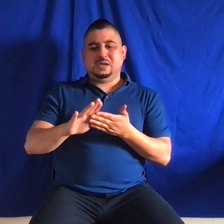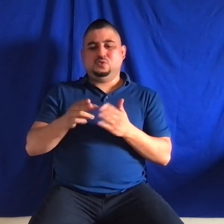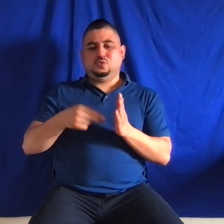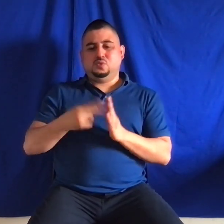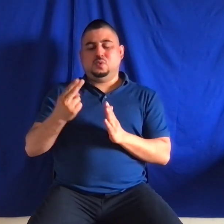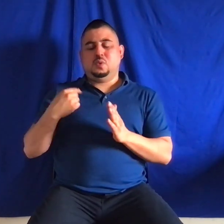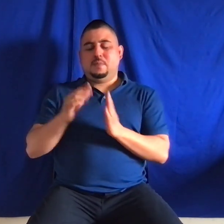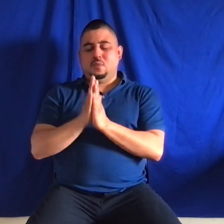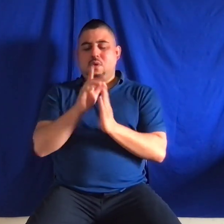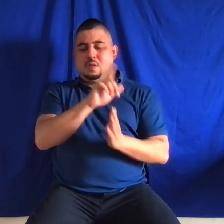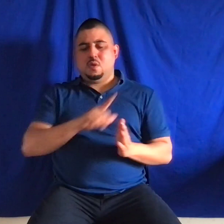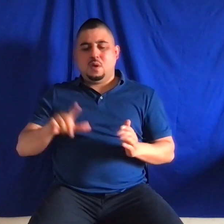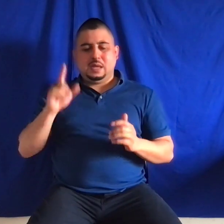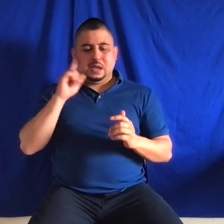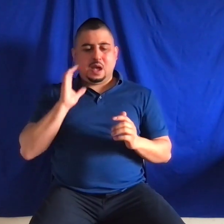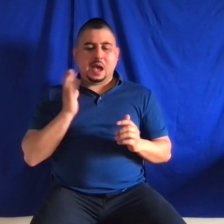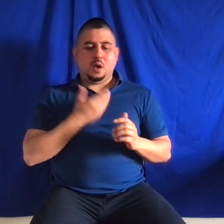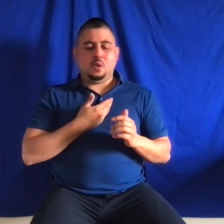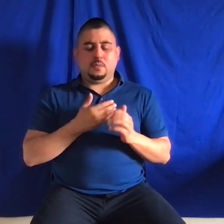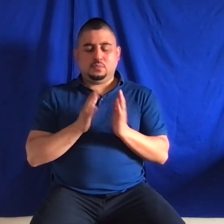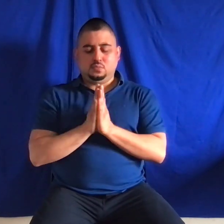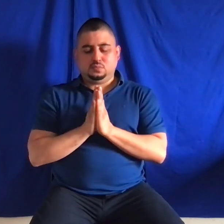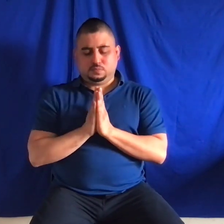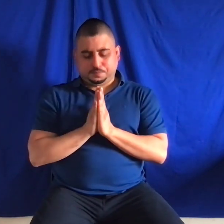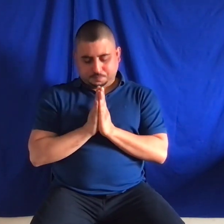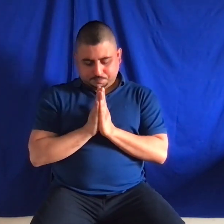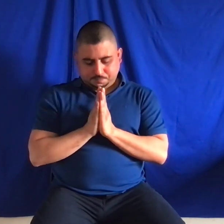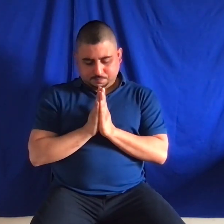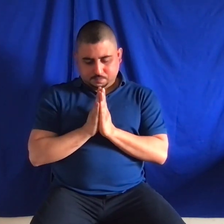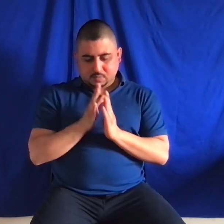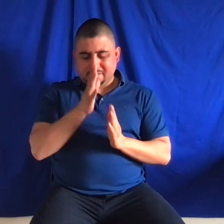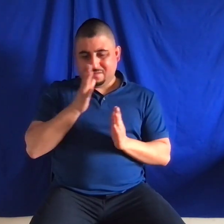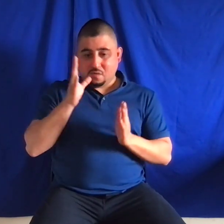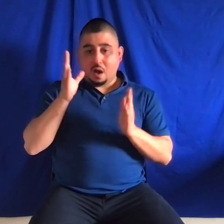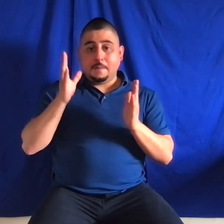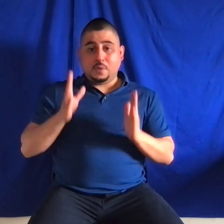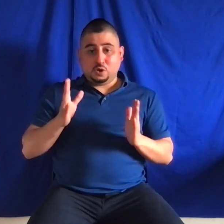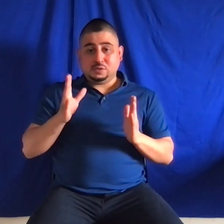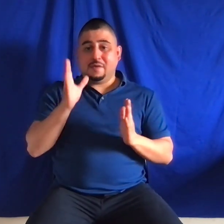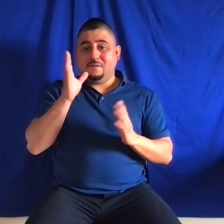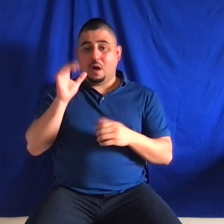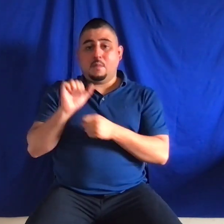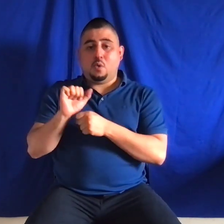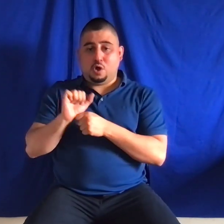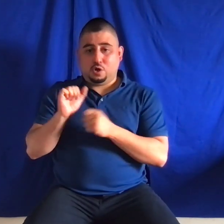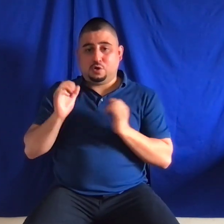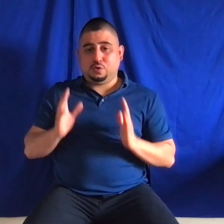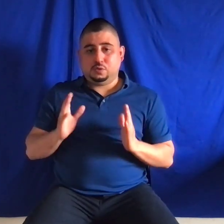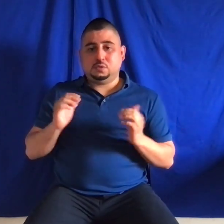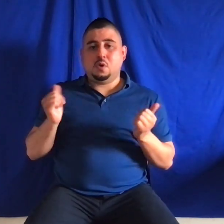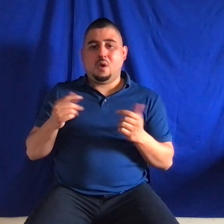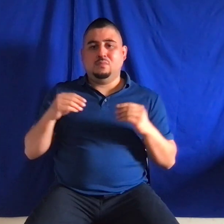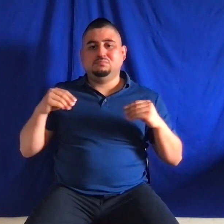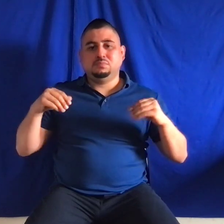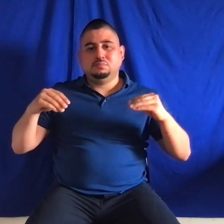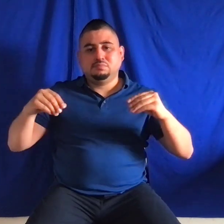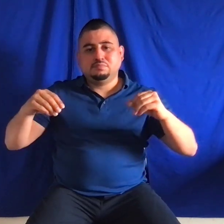Lord. Lord, hear our prayers. For farmers and farm workers and all who plant and tend to the